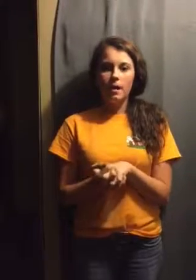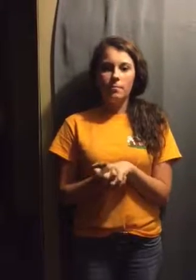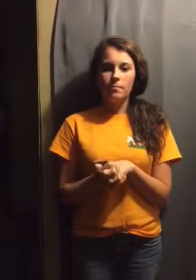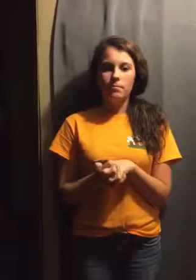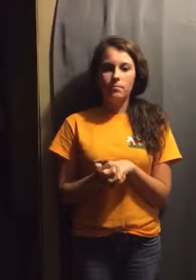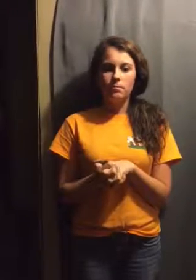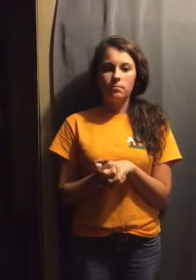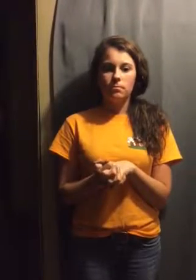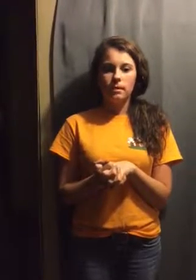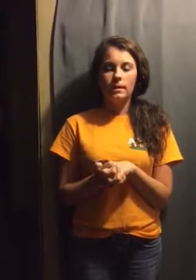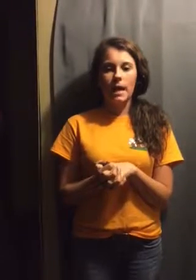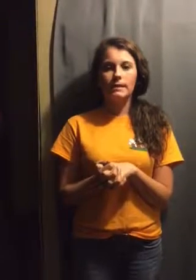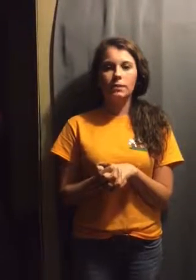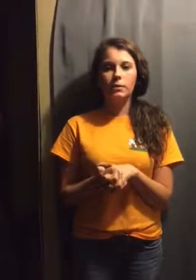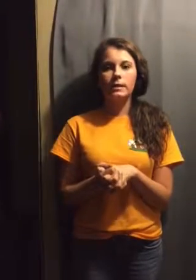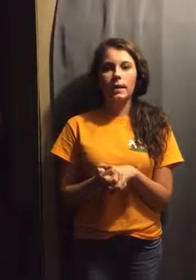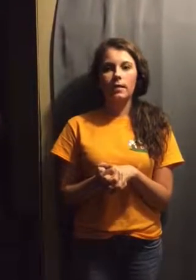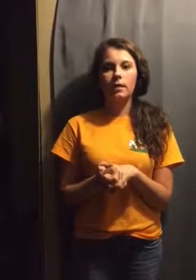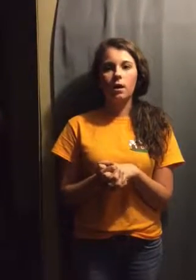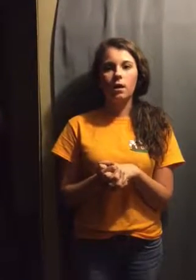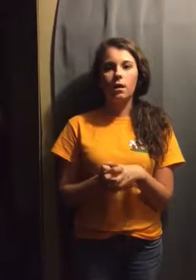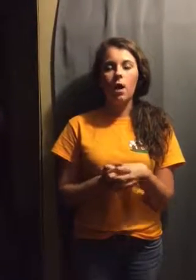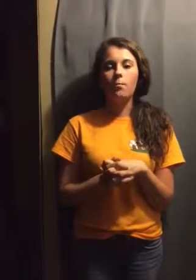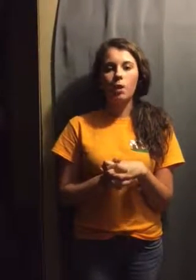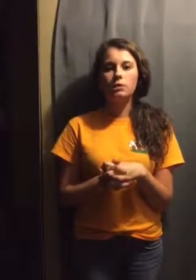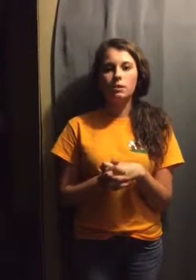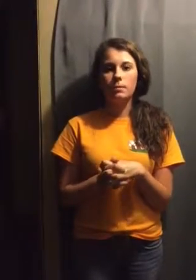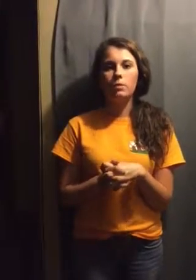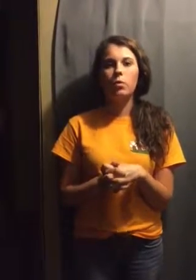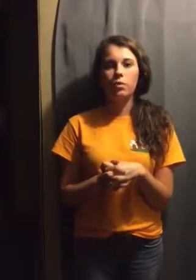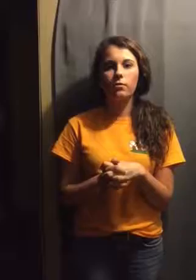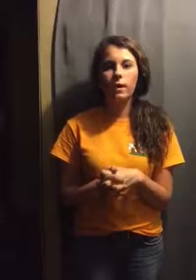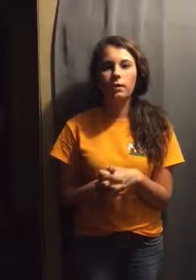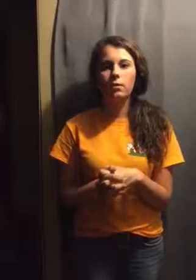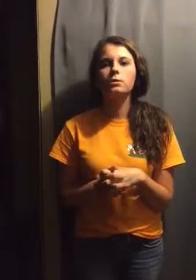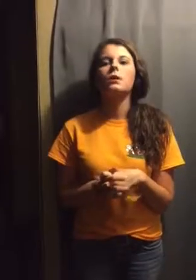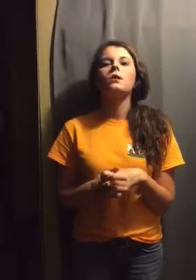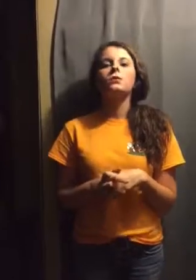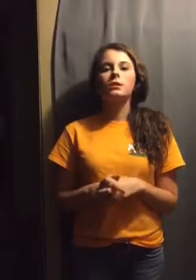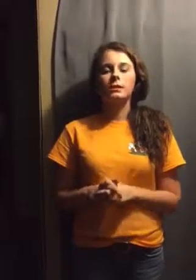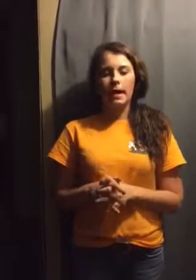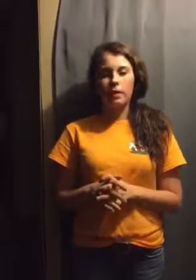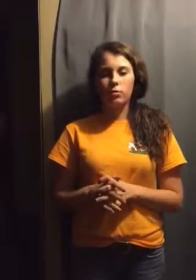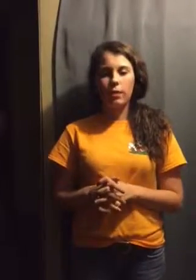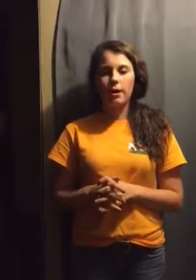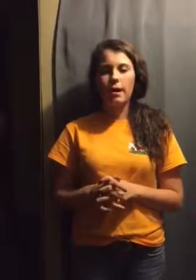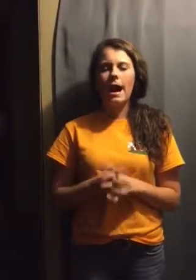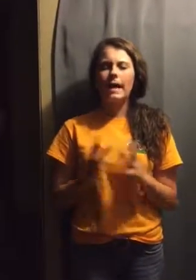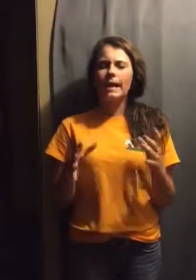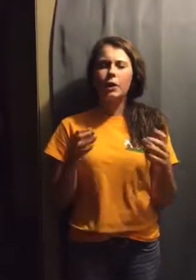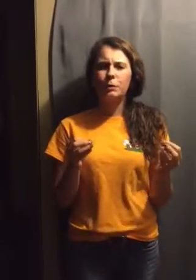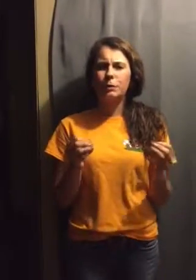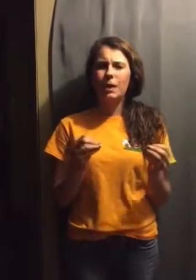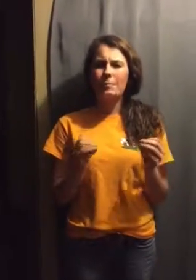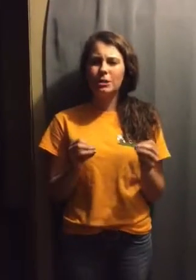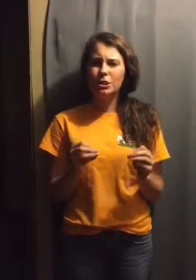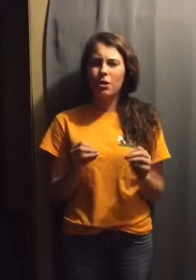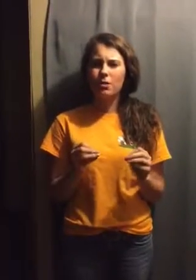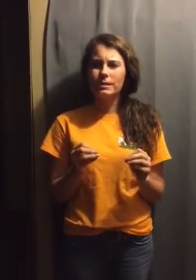In the 1920s, I think most of the men wore the flannels just as casual wear. I can't remember how much it